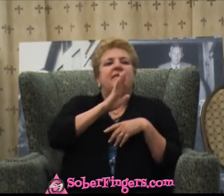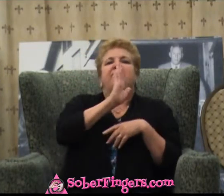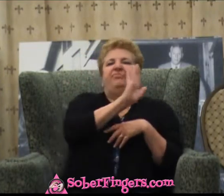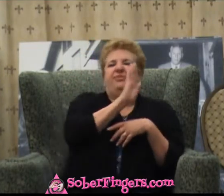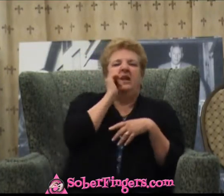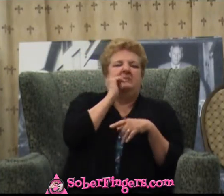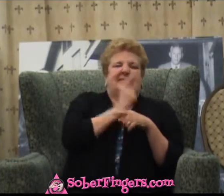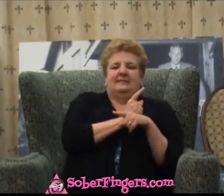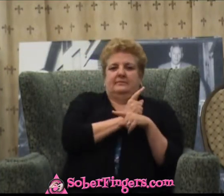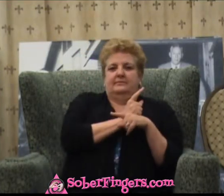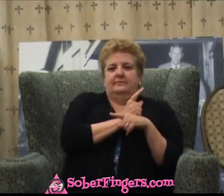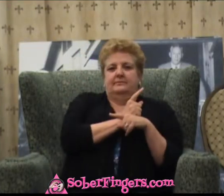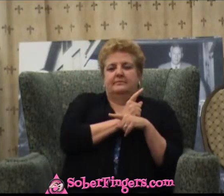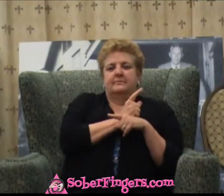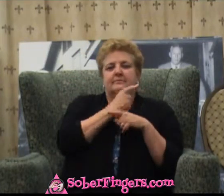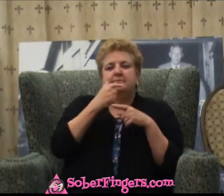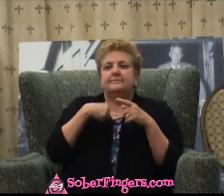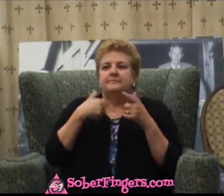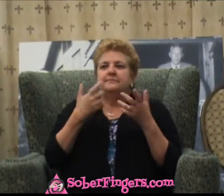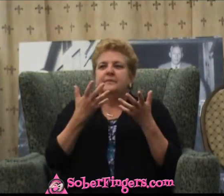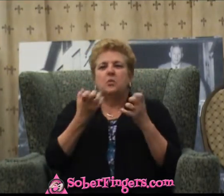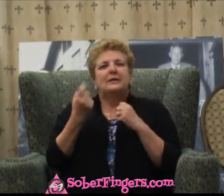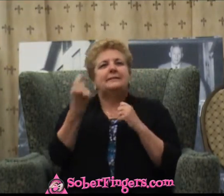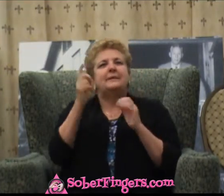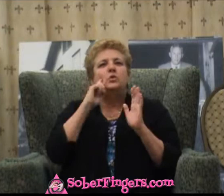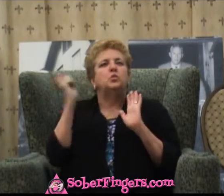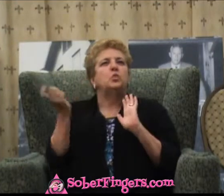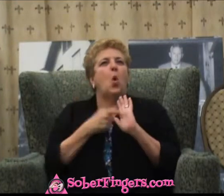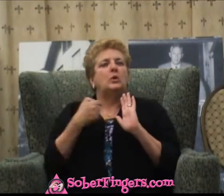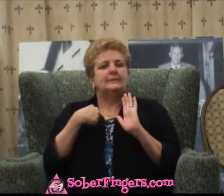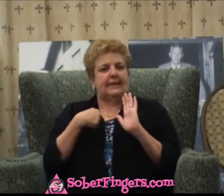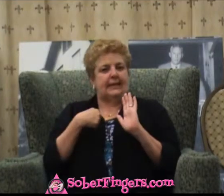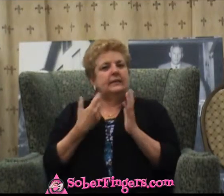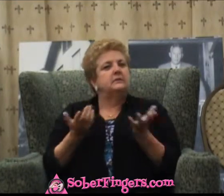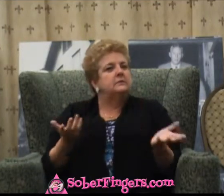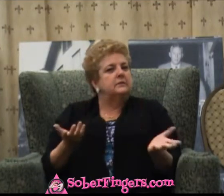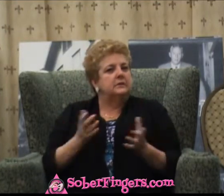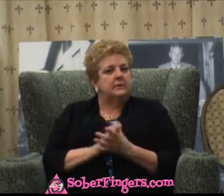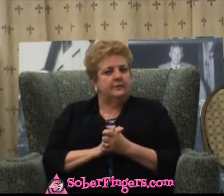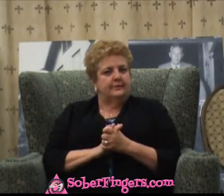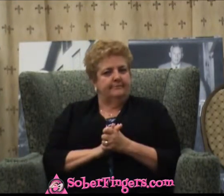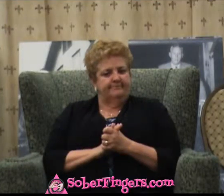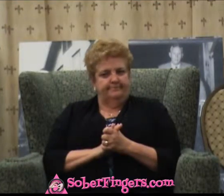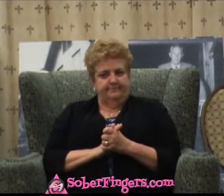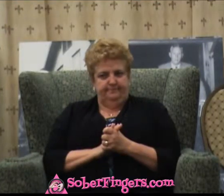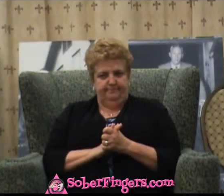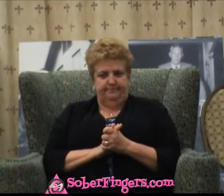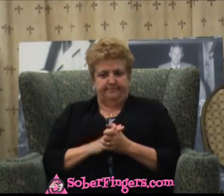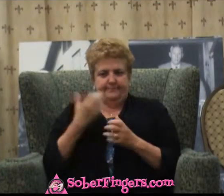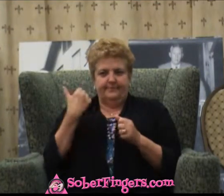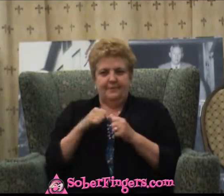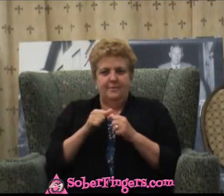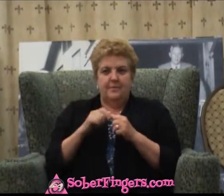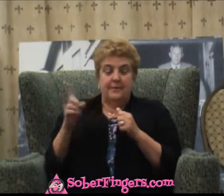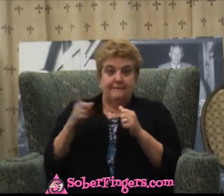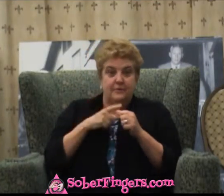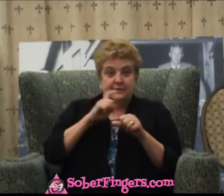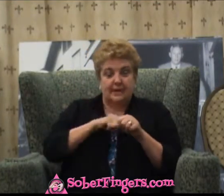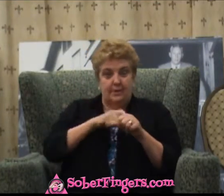for somebody to notice me. Nobody ever noticed me. So I remember going to my first high school dance, and I remember asking my